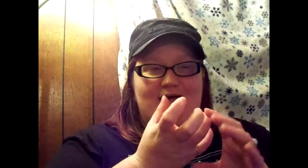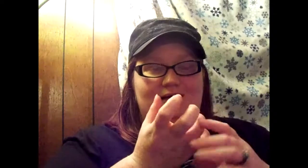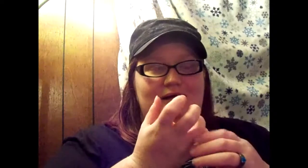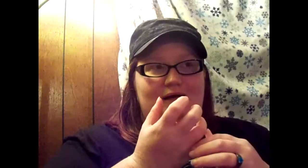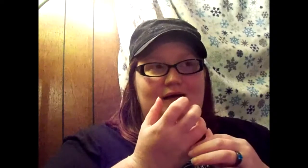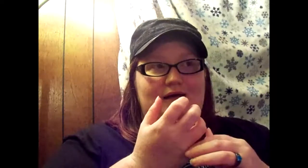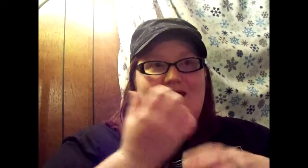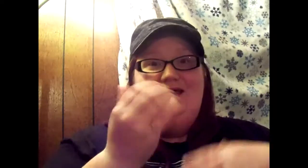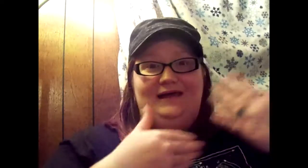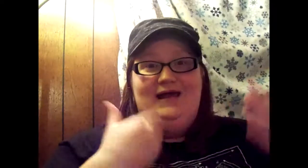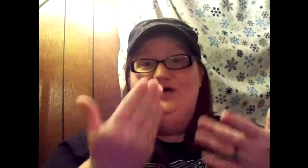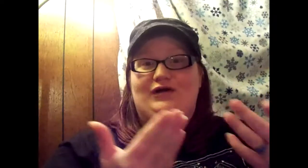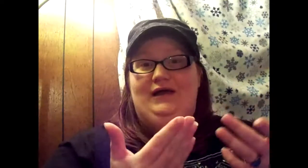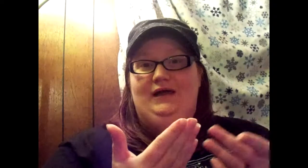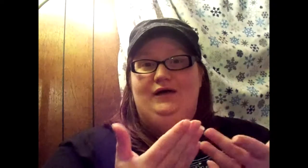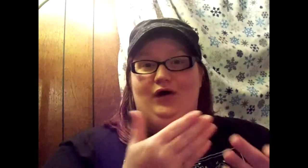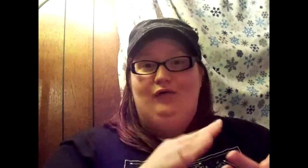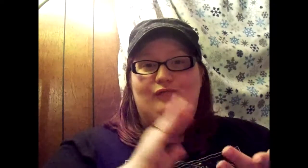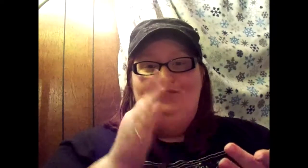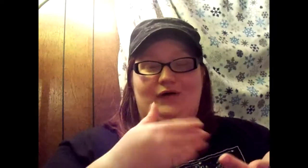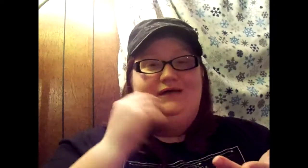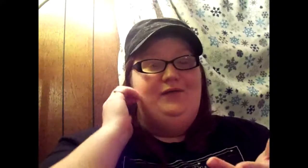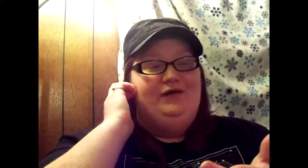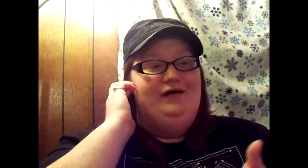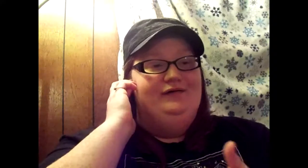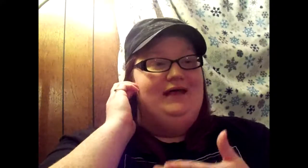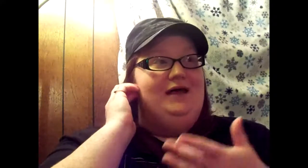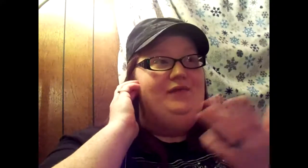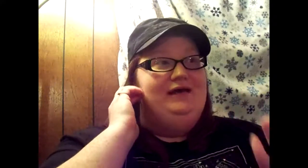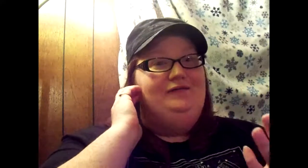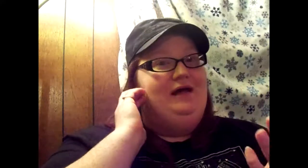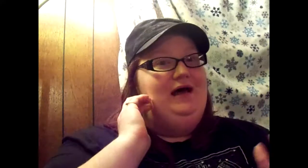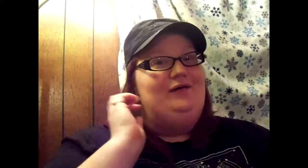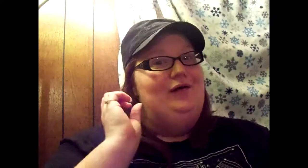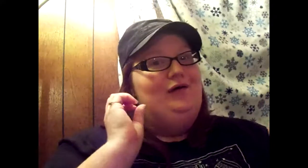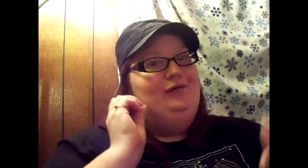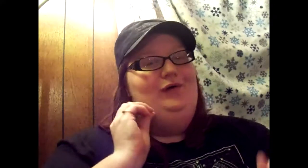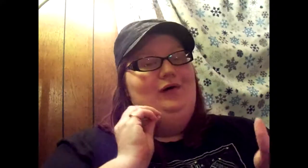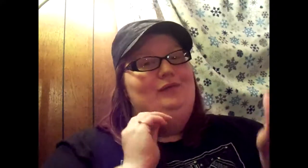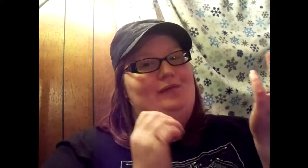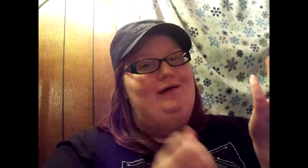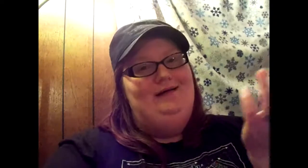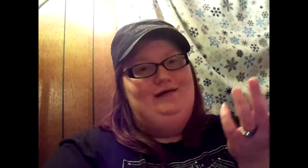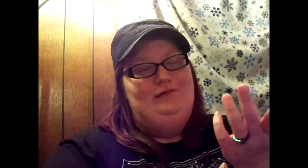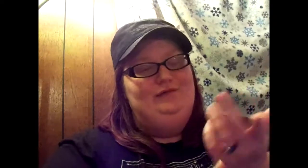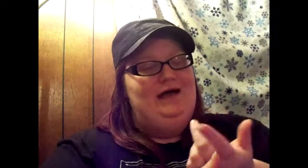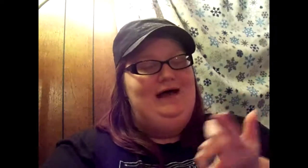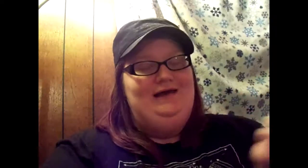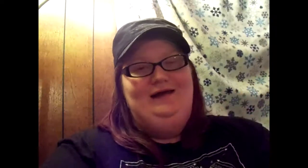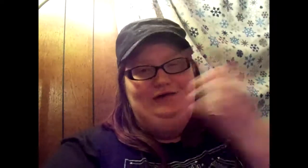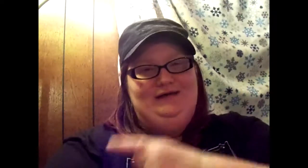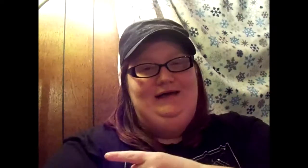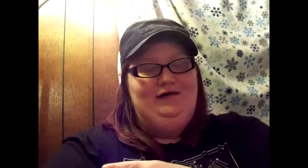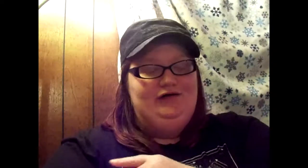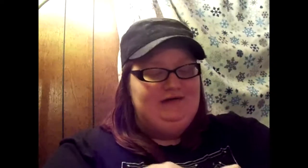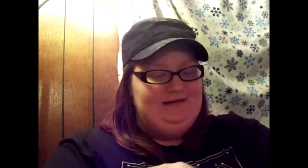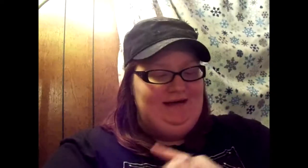gun that it can actually rotate with those. And we did find out no, they don't, and you'll see here in just a second.